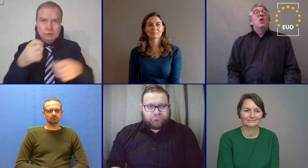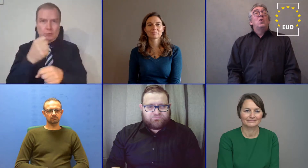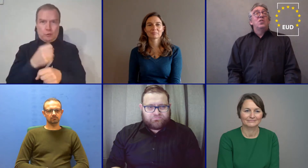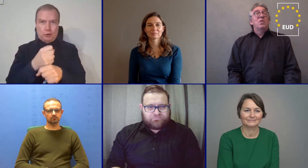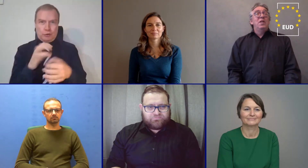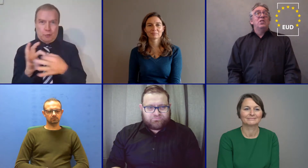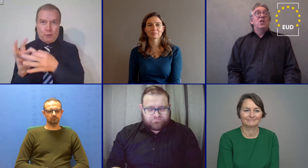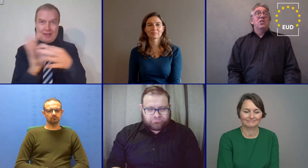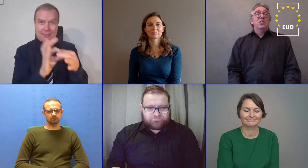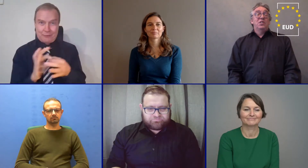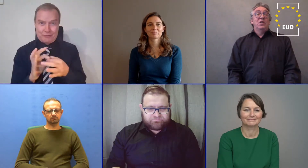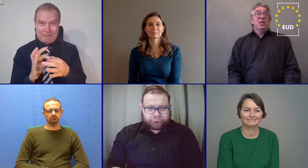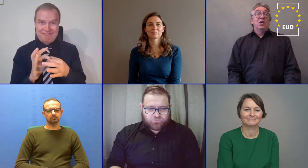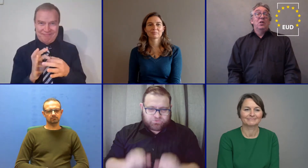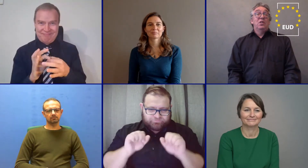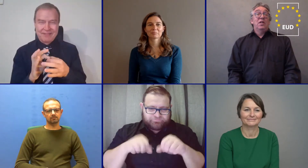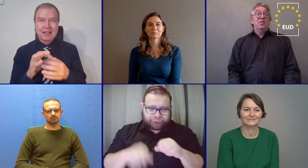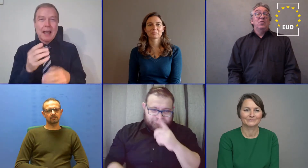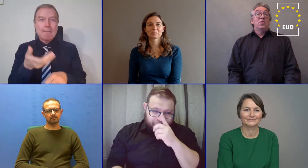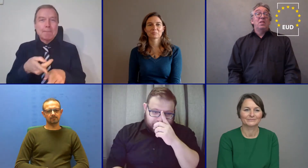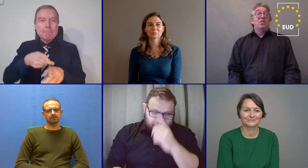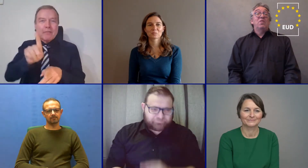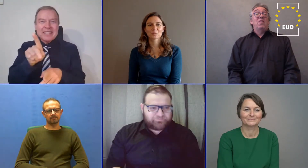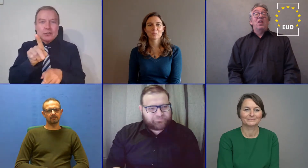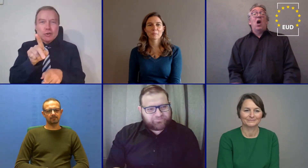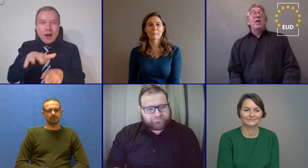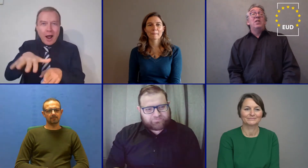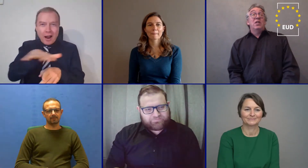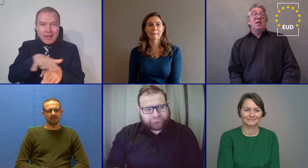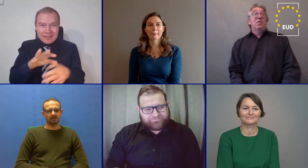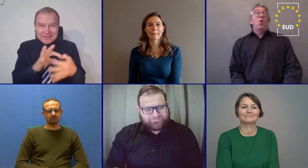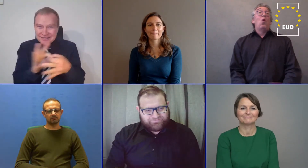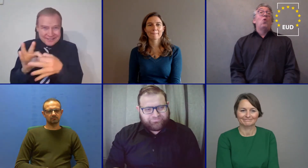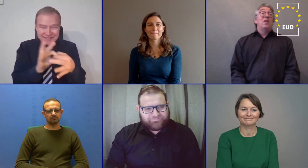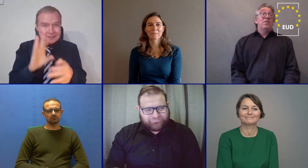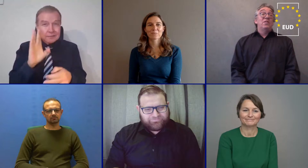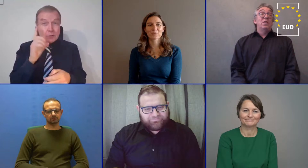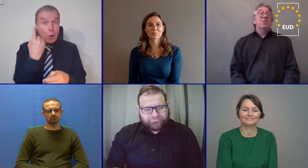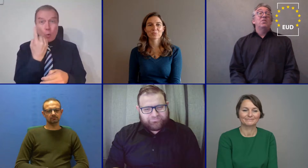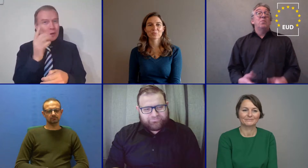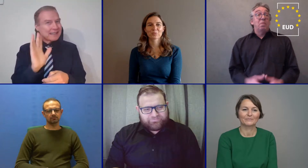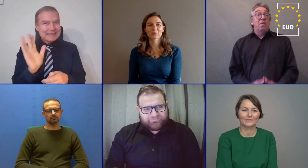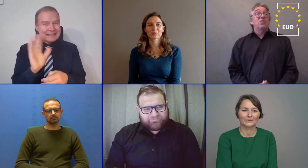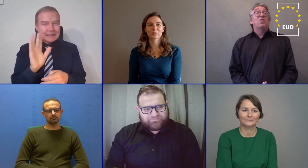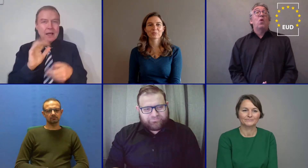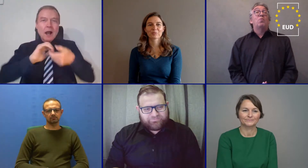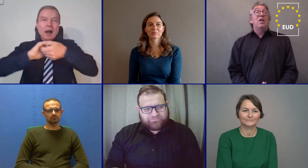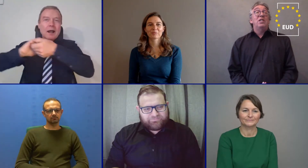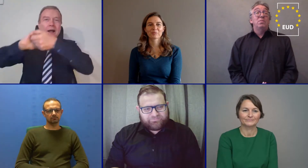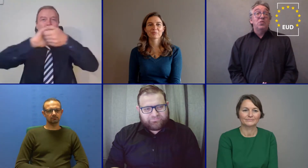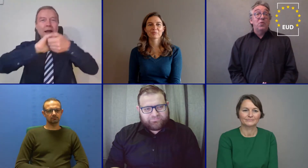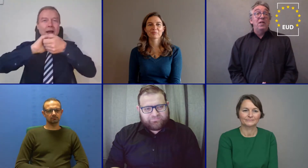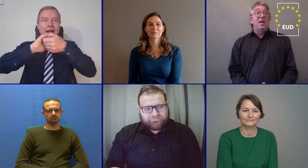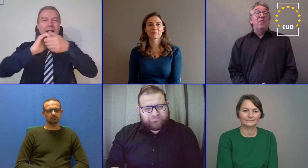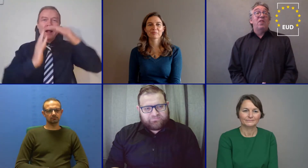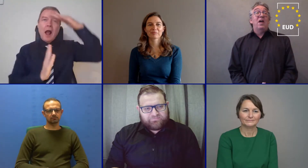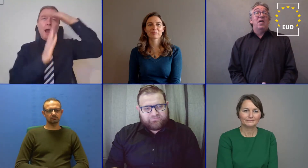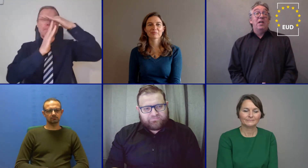Also, we discussed that it's not a matter of having either hearing or deaf interpreters, but a matter of cooperation between deaf and hearing